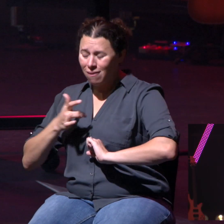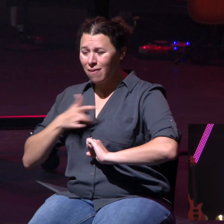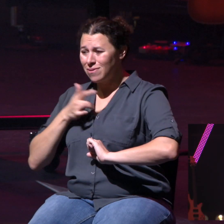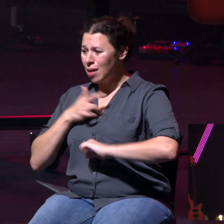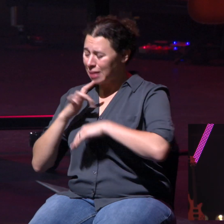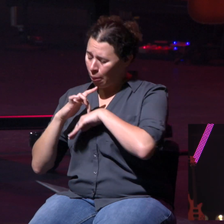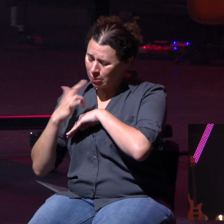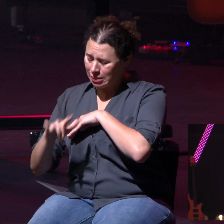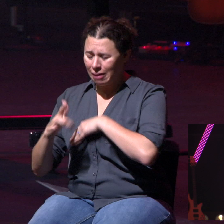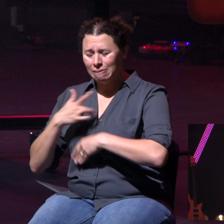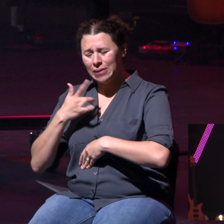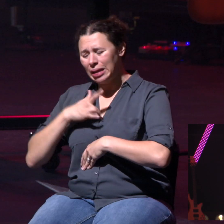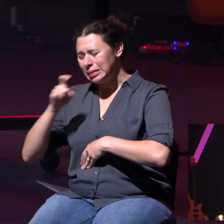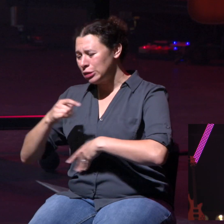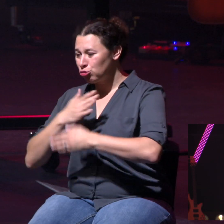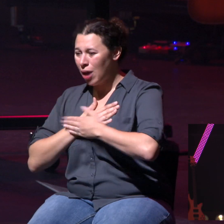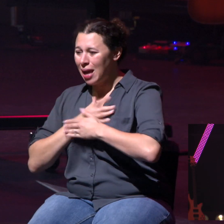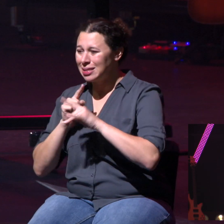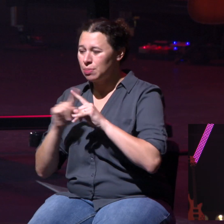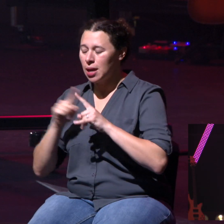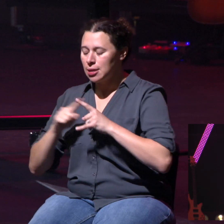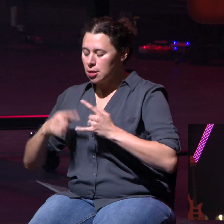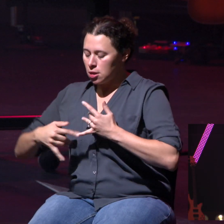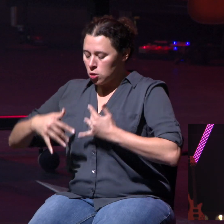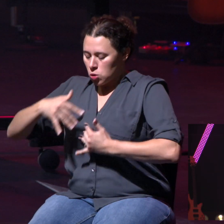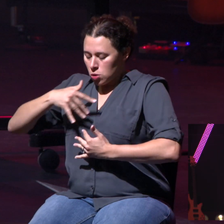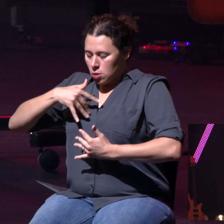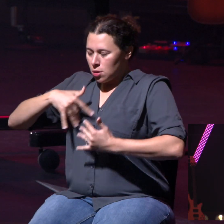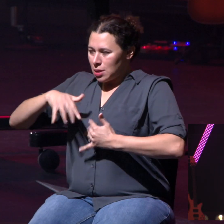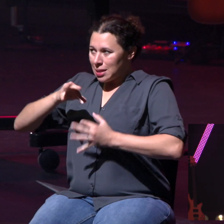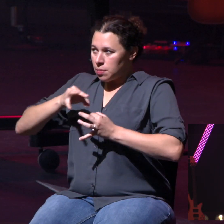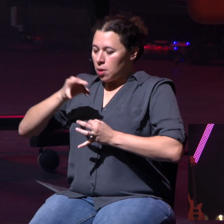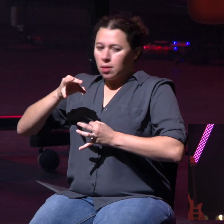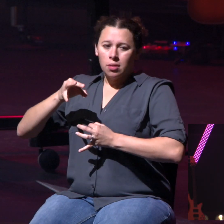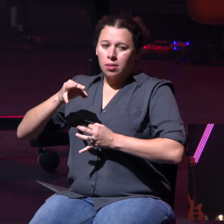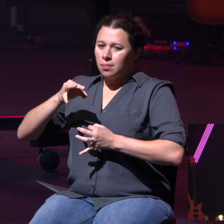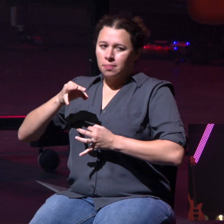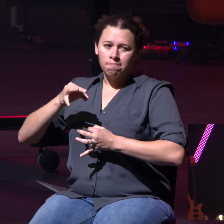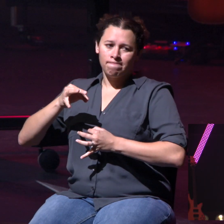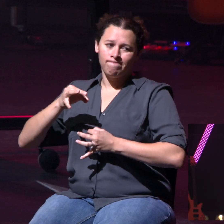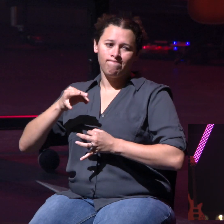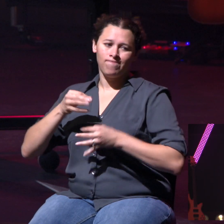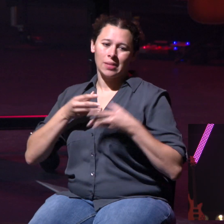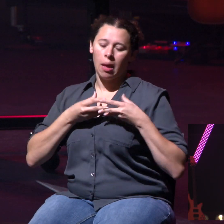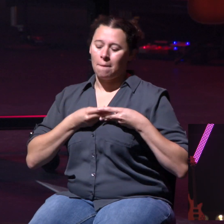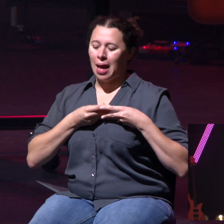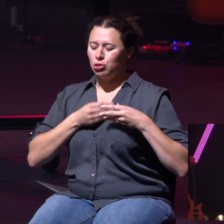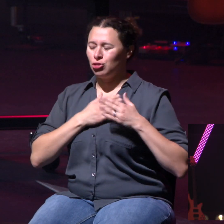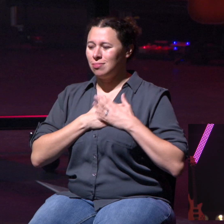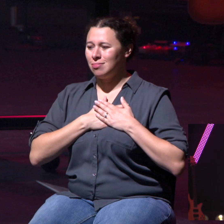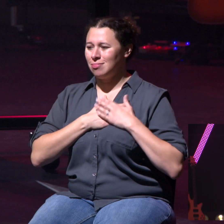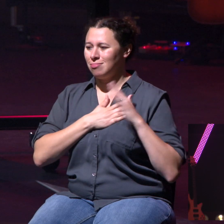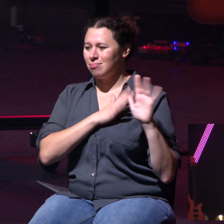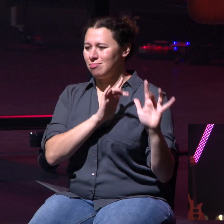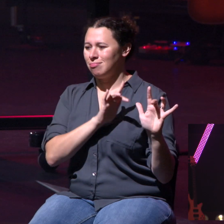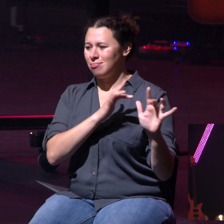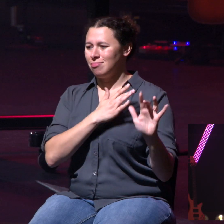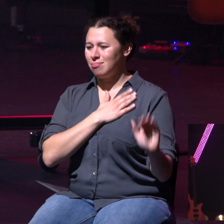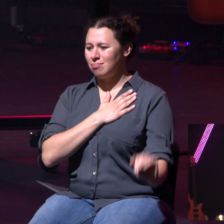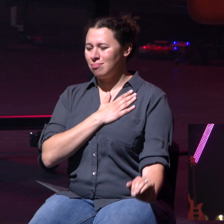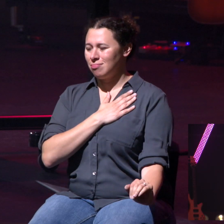to stir in him, and it says he has compassion on them. And here's what I think we learn from Jesus in this moment.